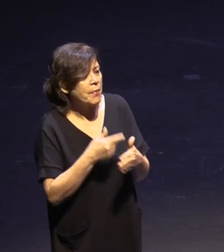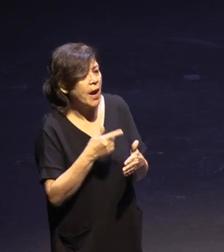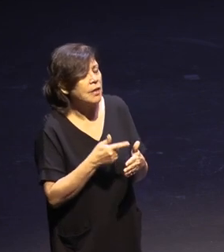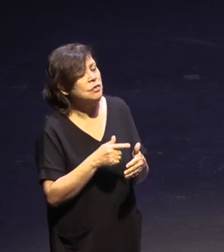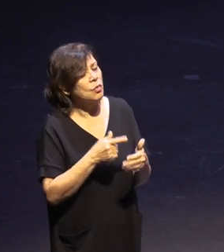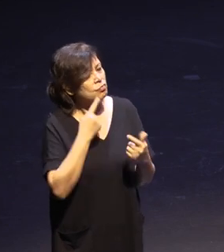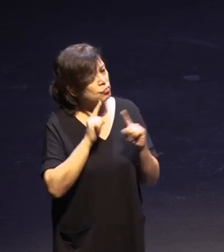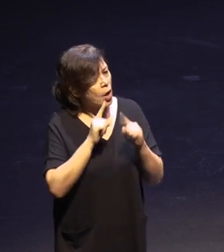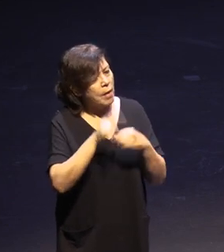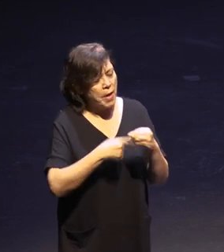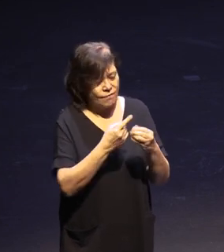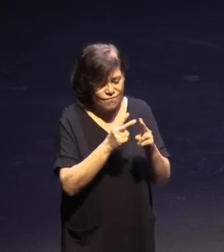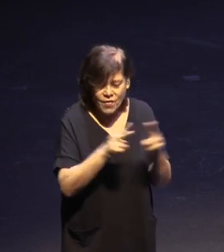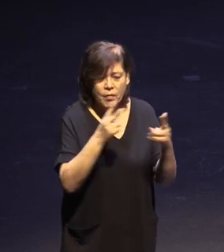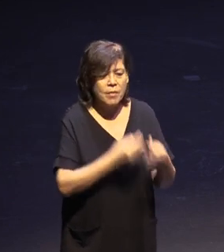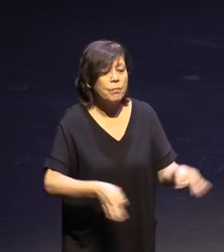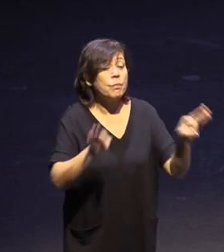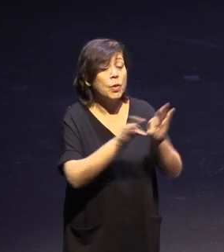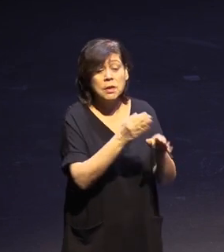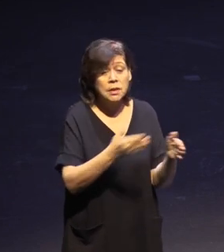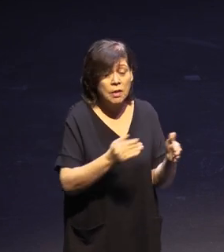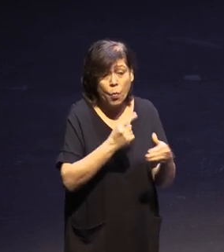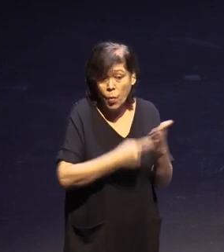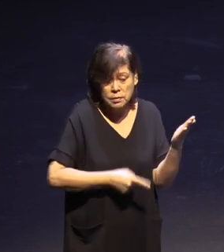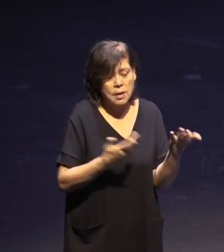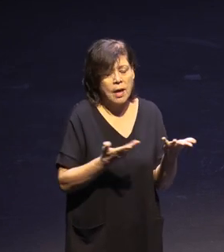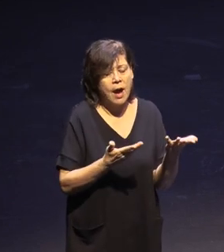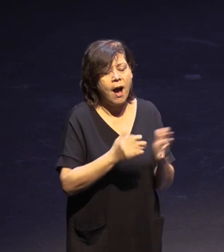thing, arts and disability as an intersecting field.